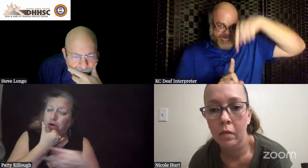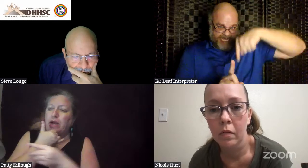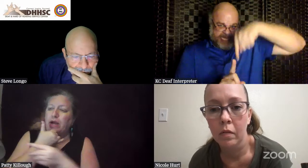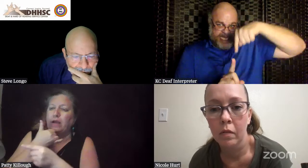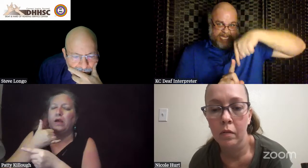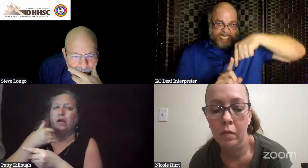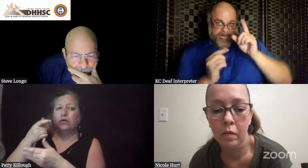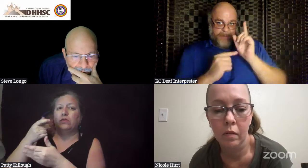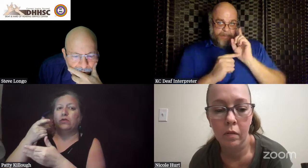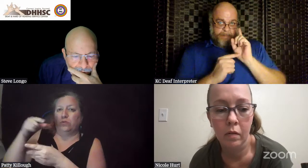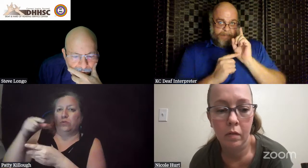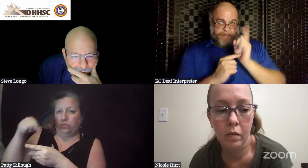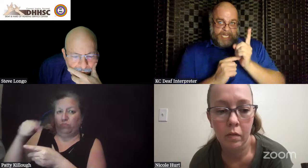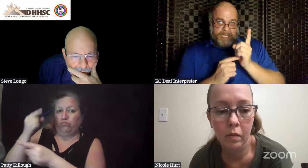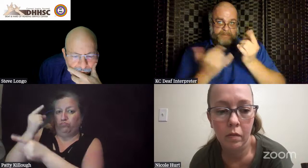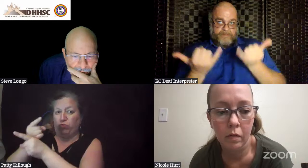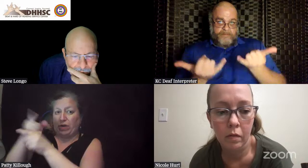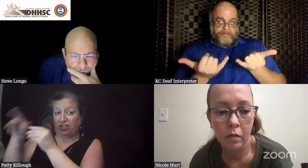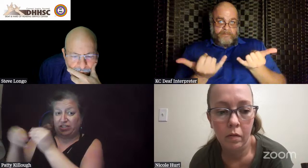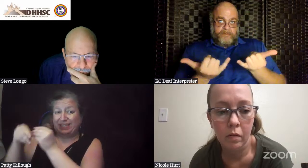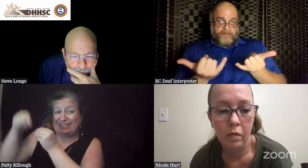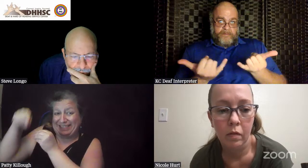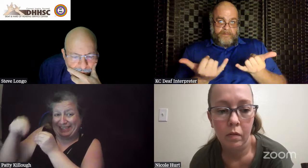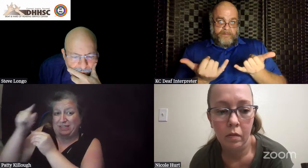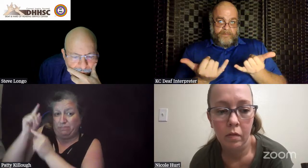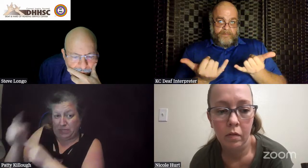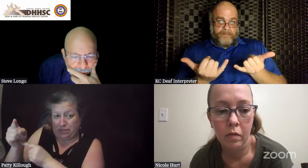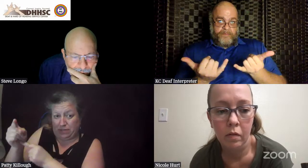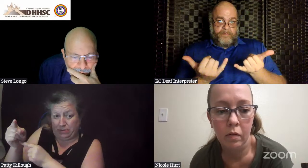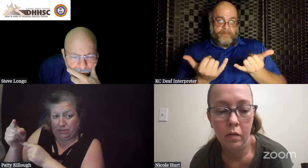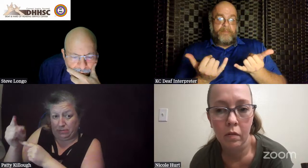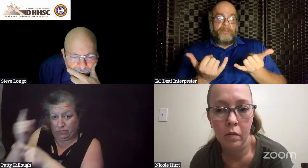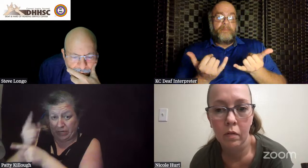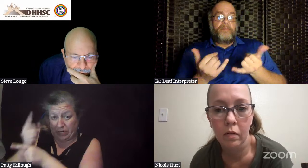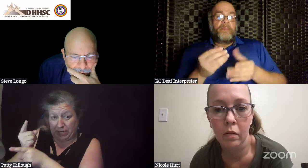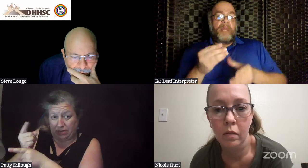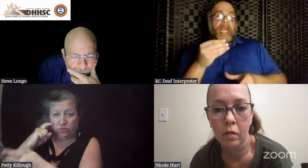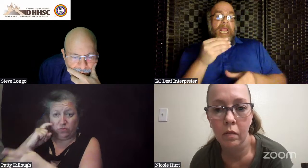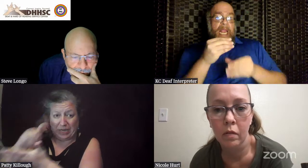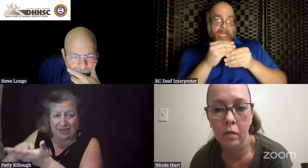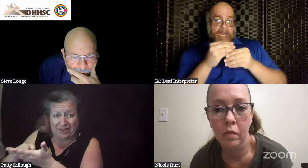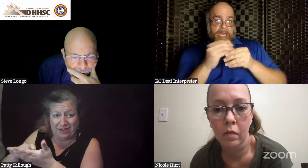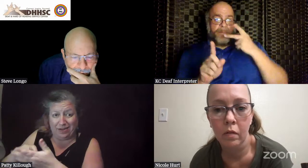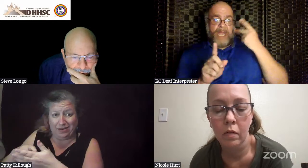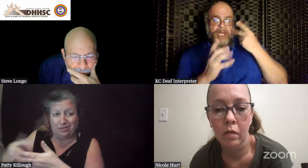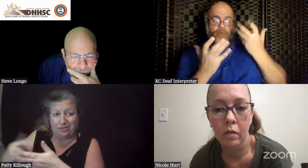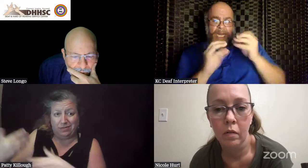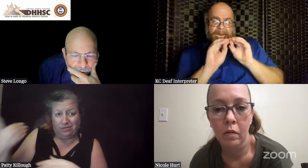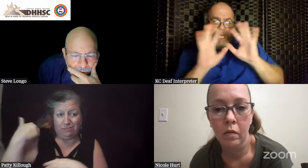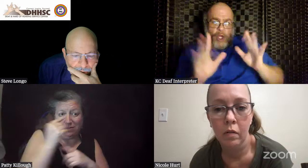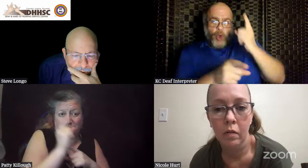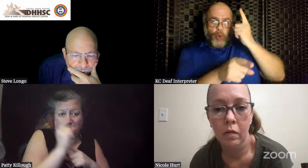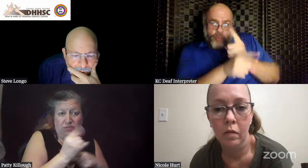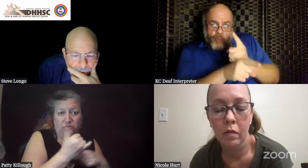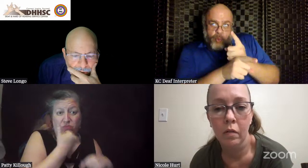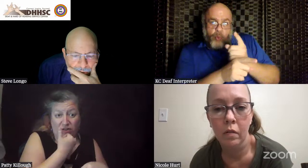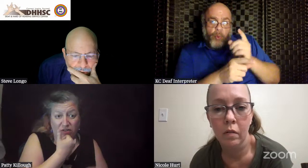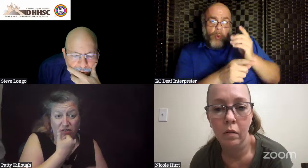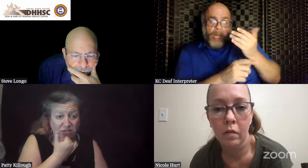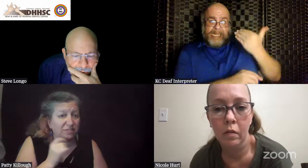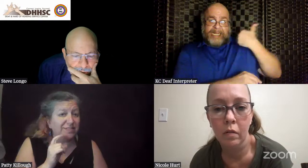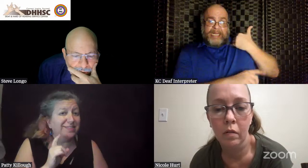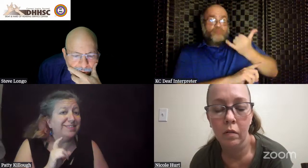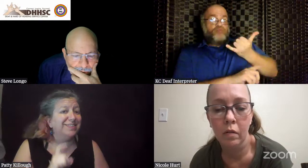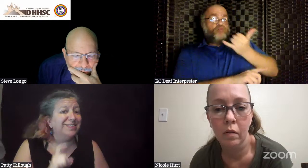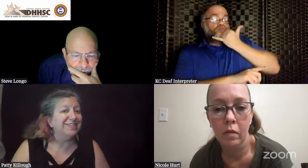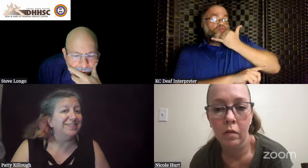And this month, these minutes for today, we need to add, Patty's trying to